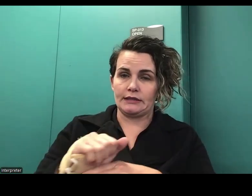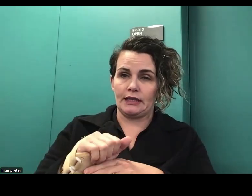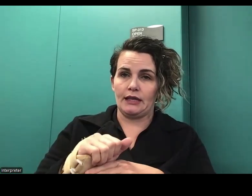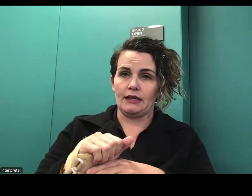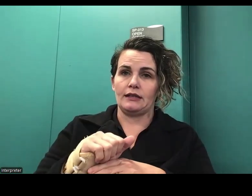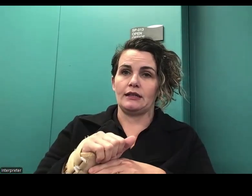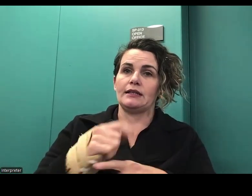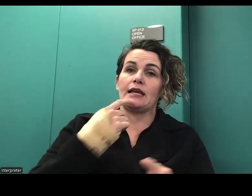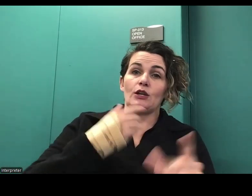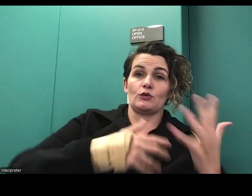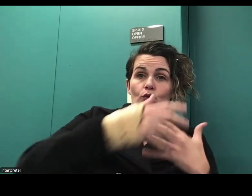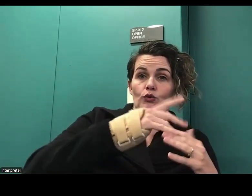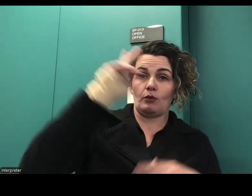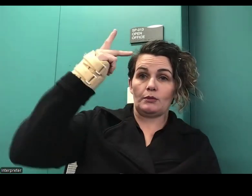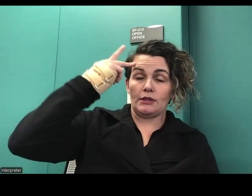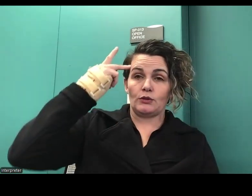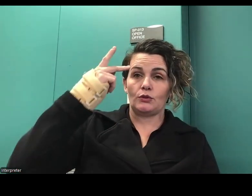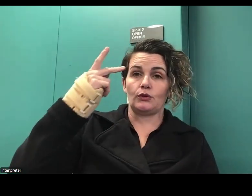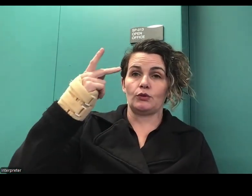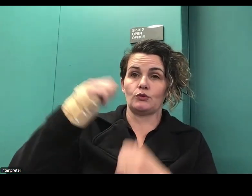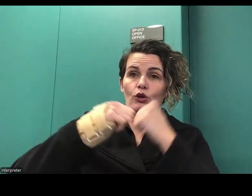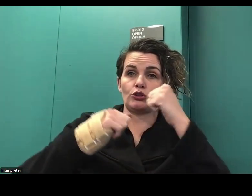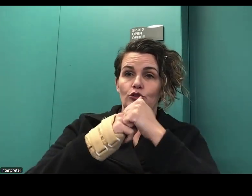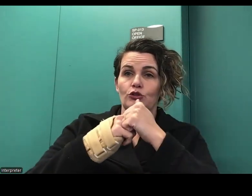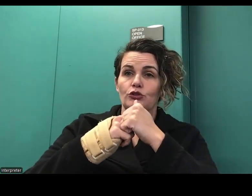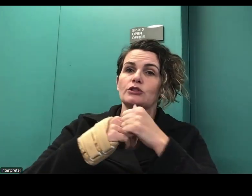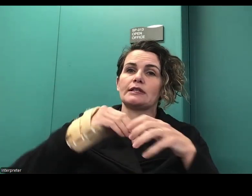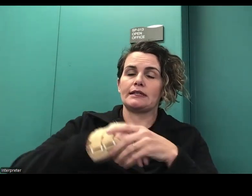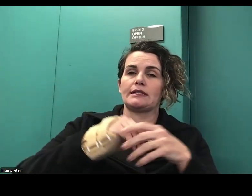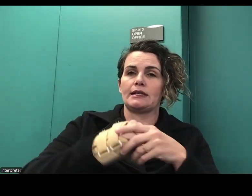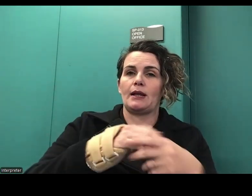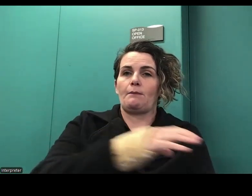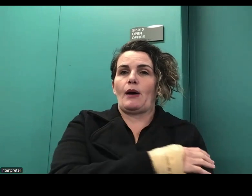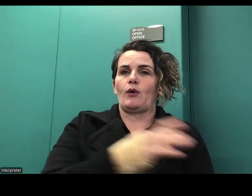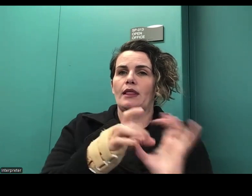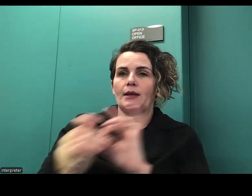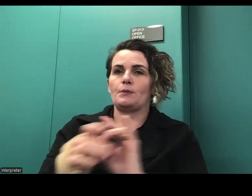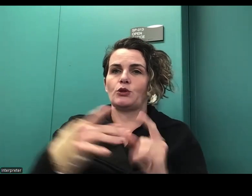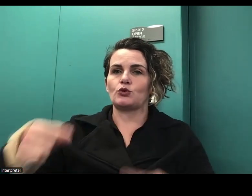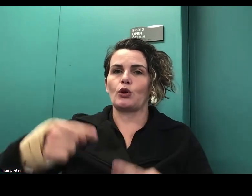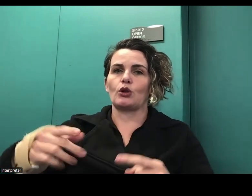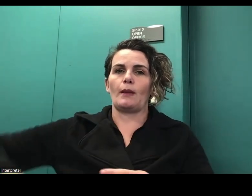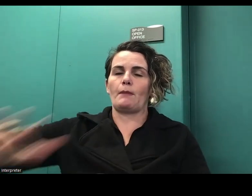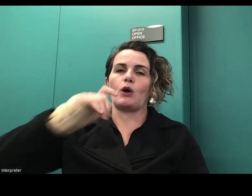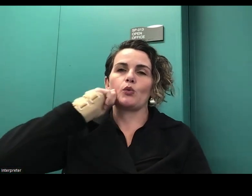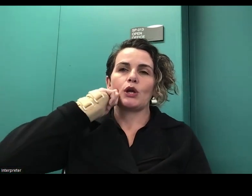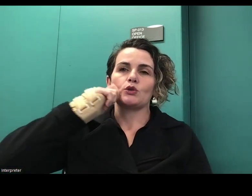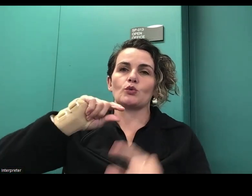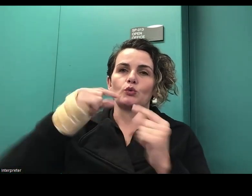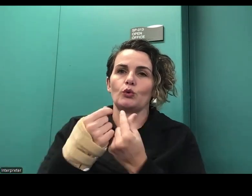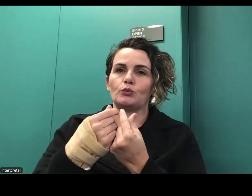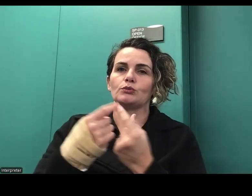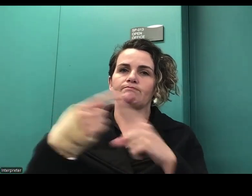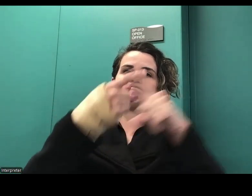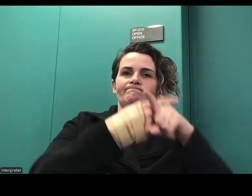are inherently a series of power relationships and struggles among racial groups. Anyone know what that's called in